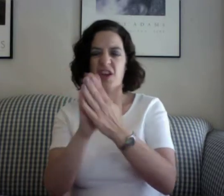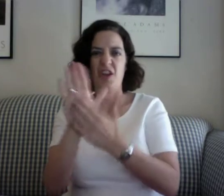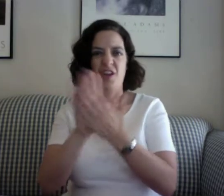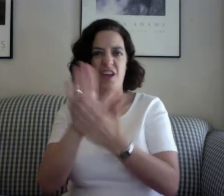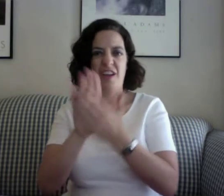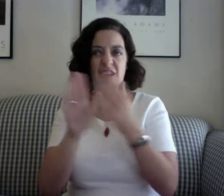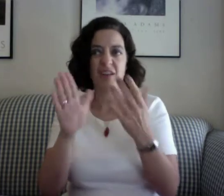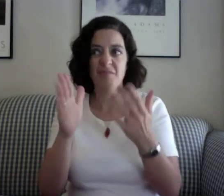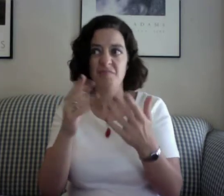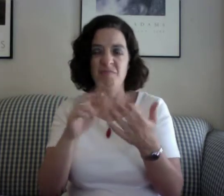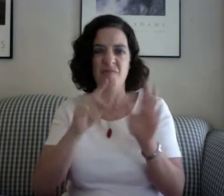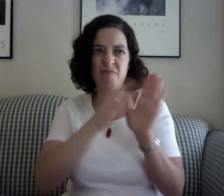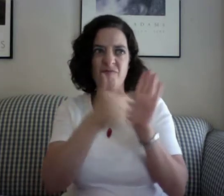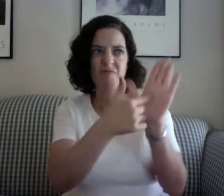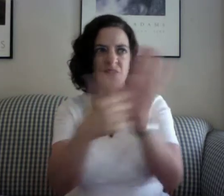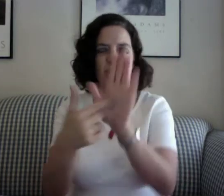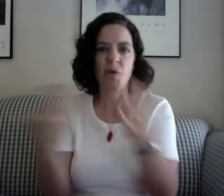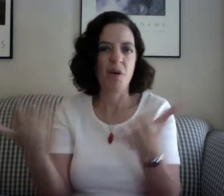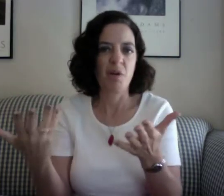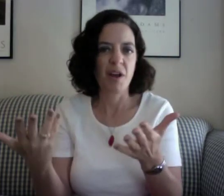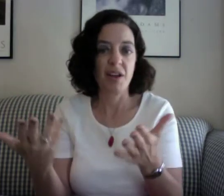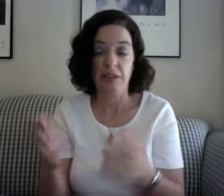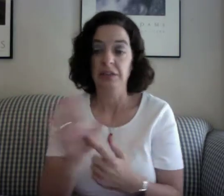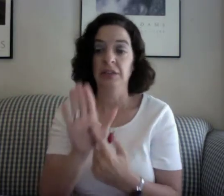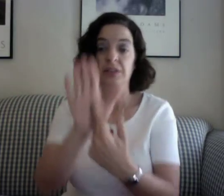That's direction that your hand is facing.